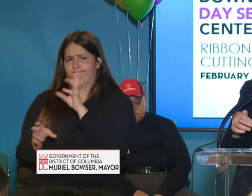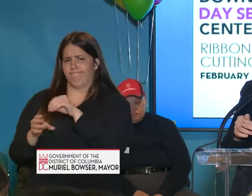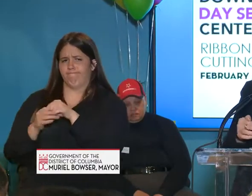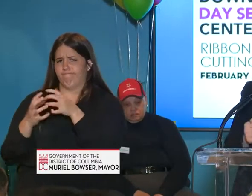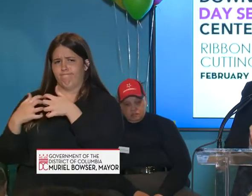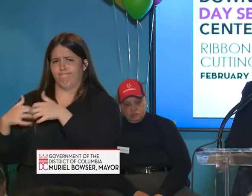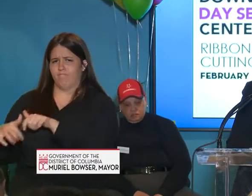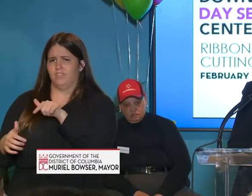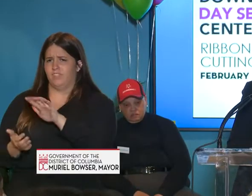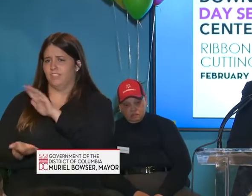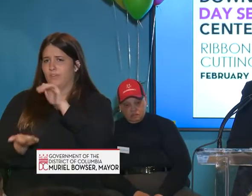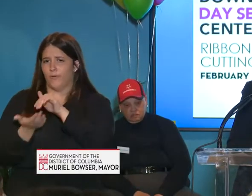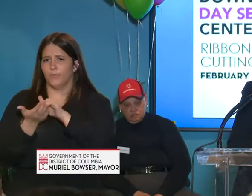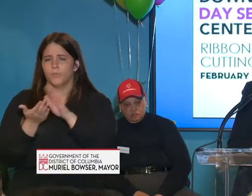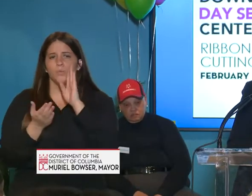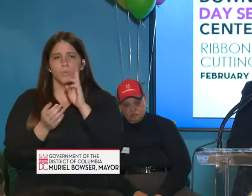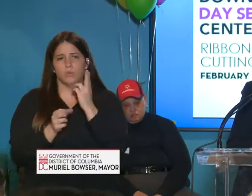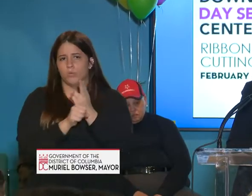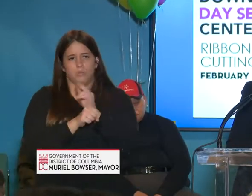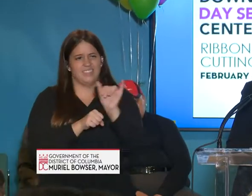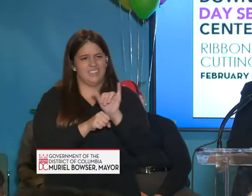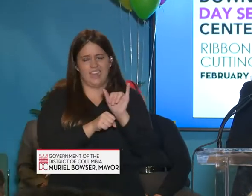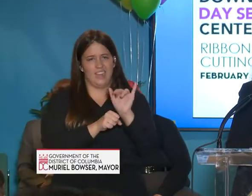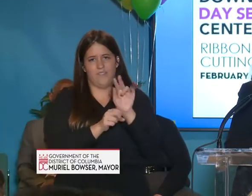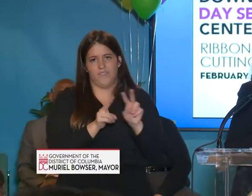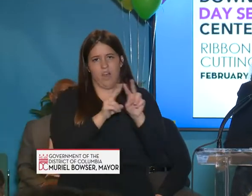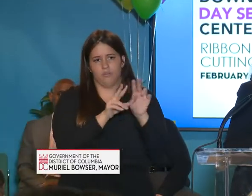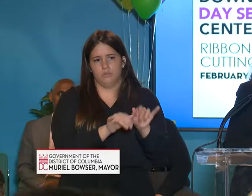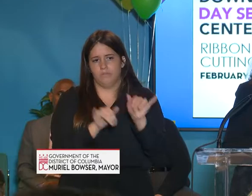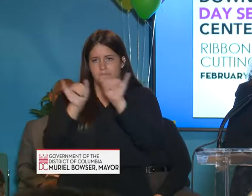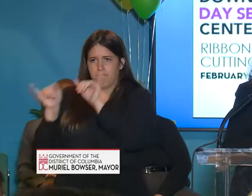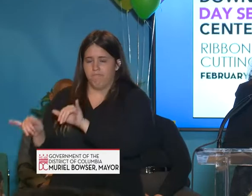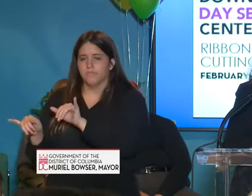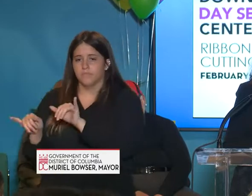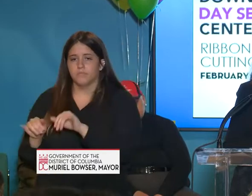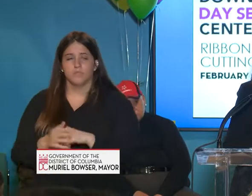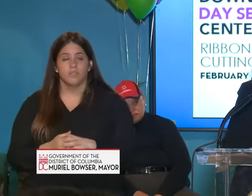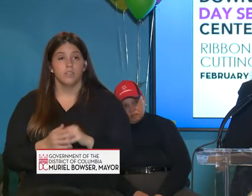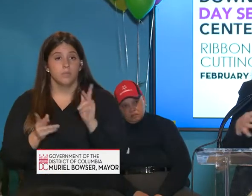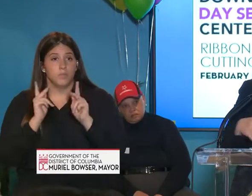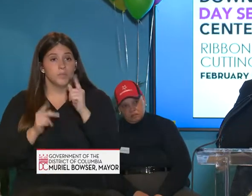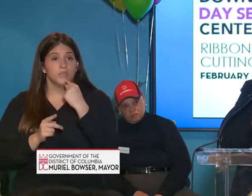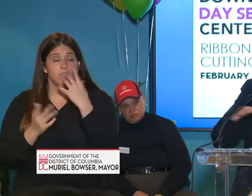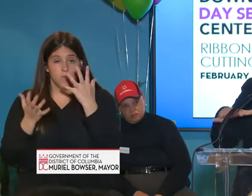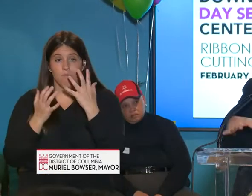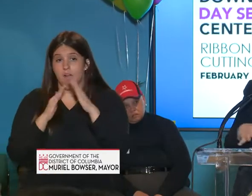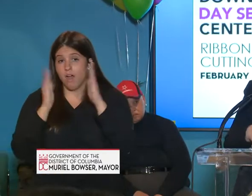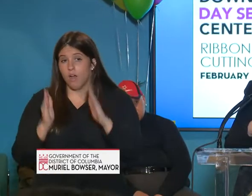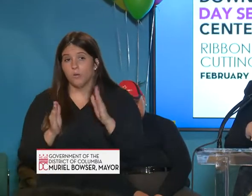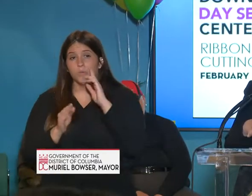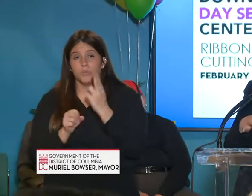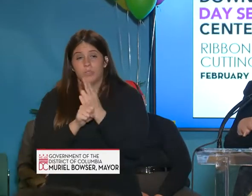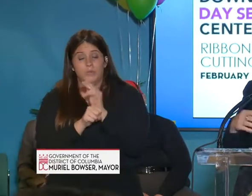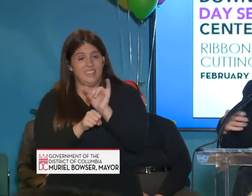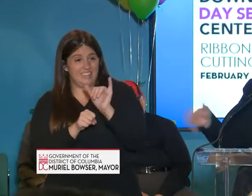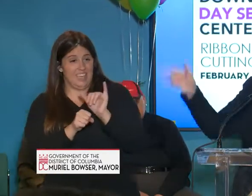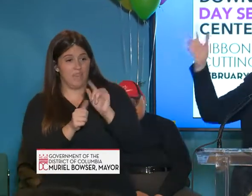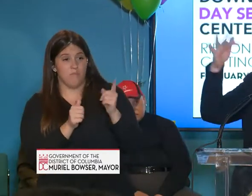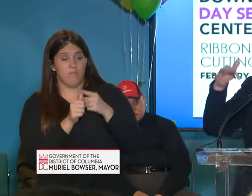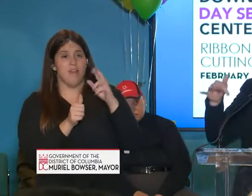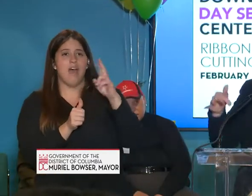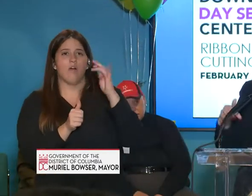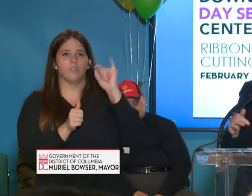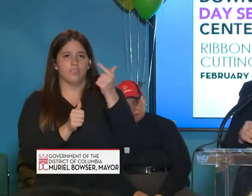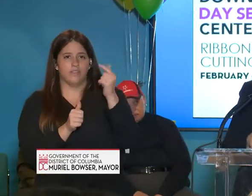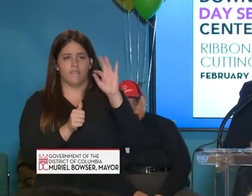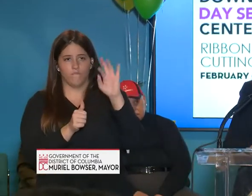going to use those values here as well. Every person who says that they want housing is housing ready, so we will use that same model of housing first with